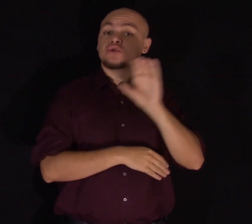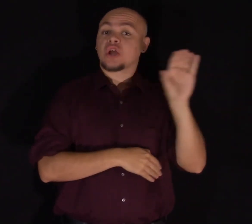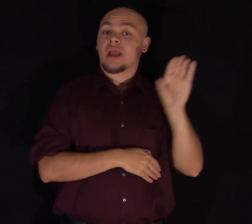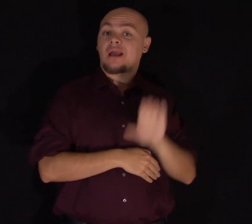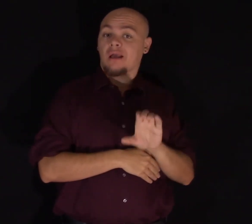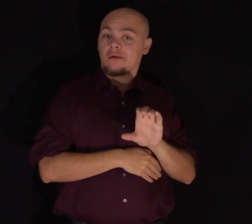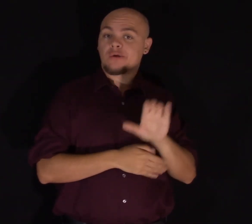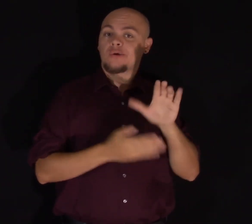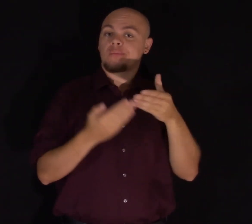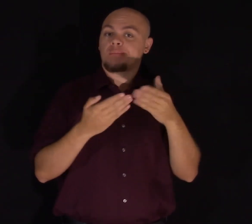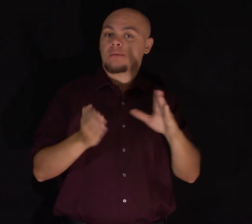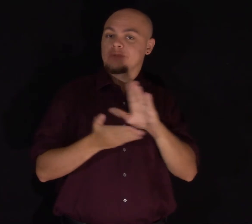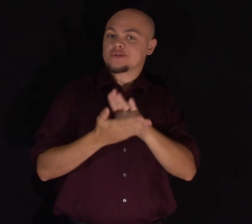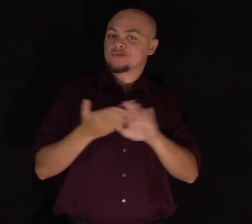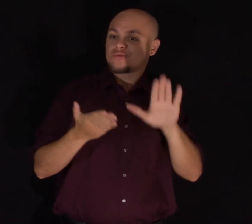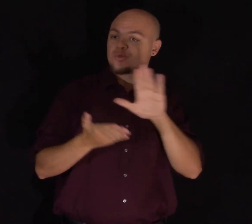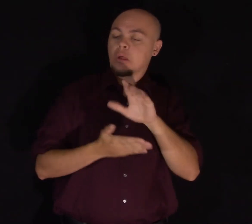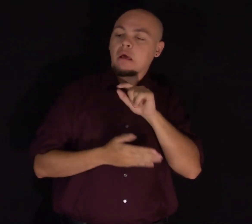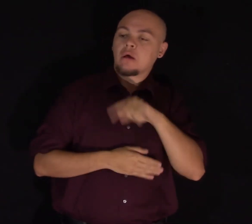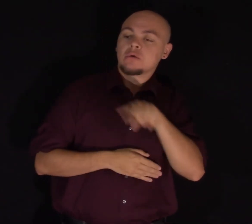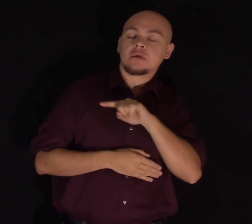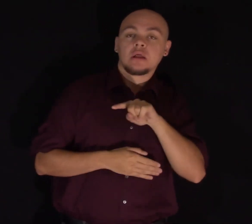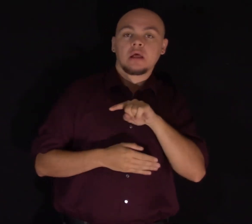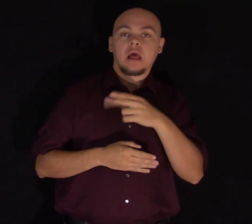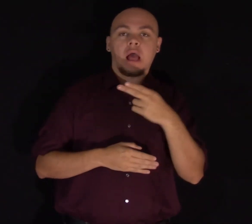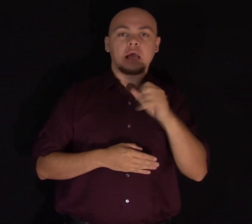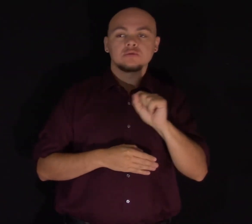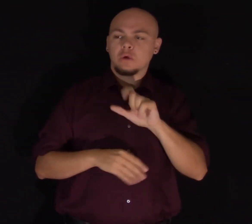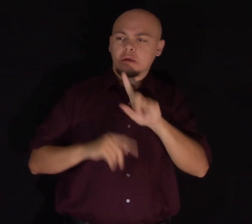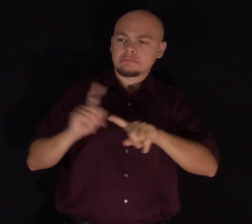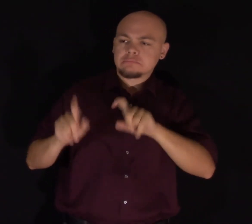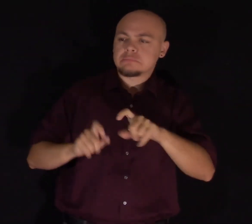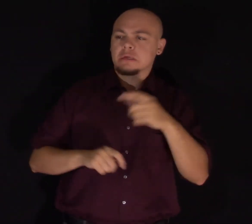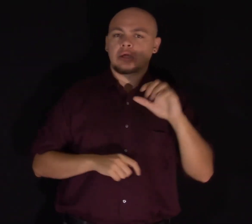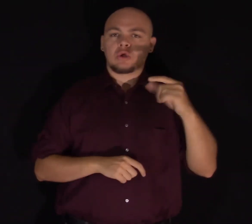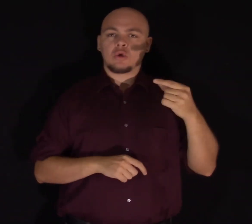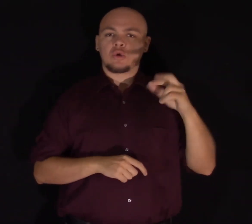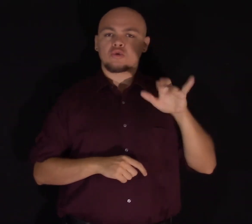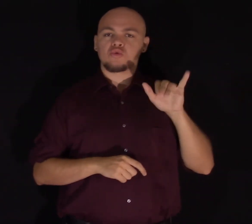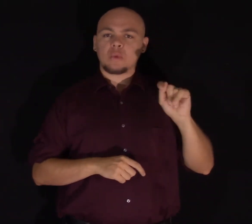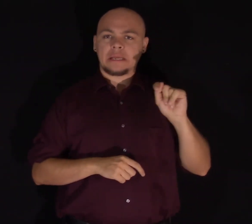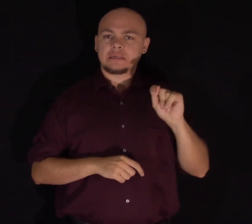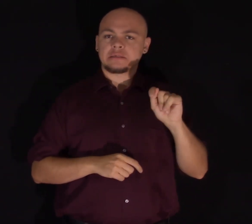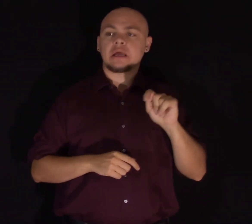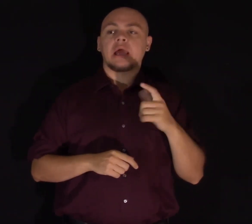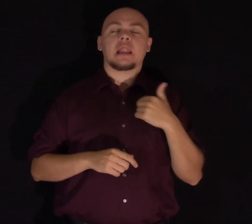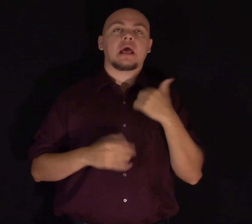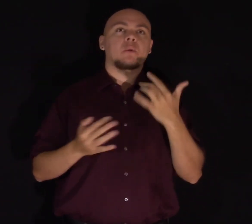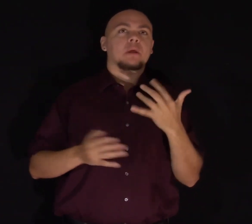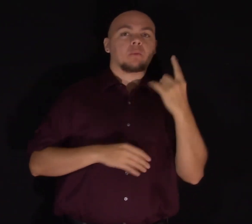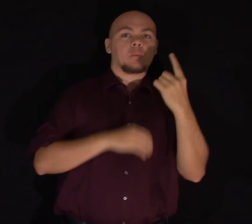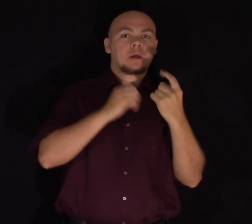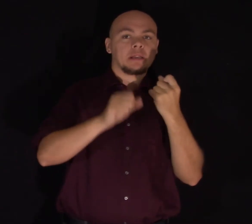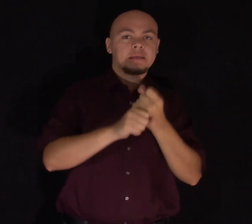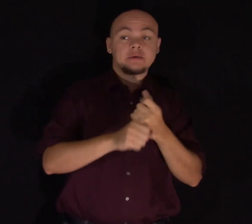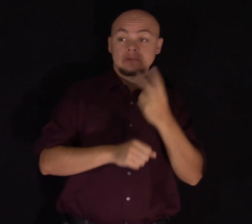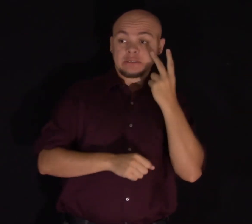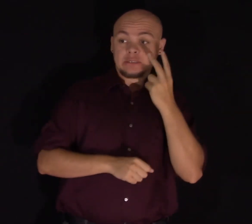asked thousands of high school juniors to take grit questionnaires, and then waited around more than a year to see who would